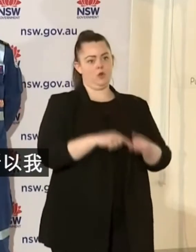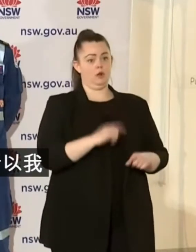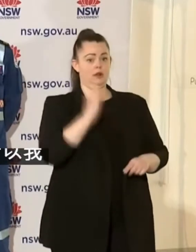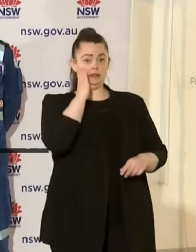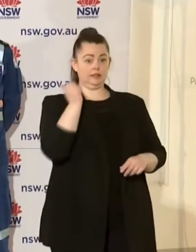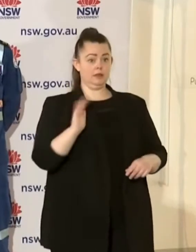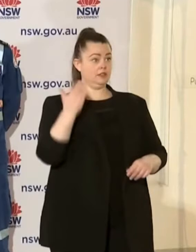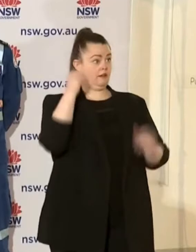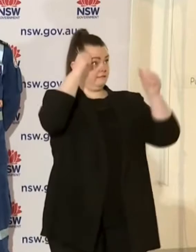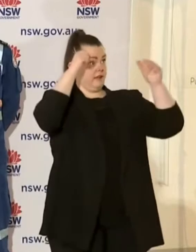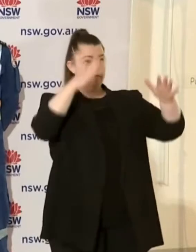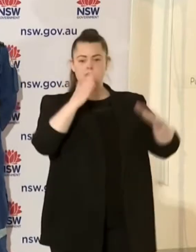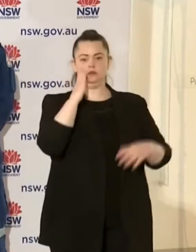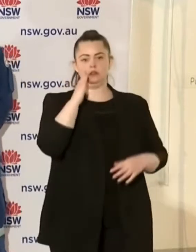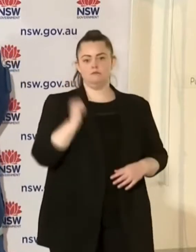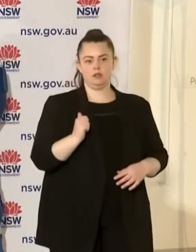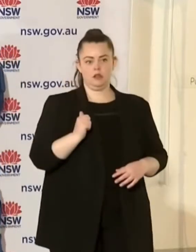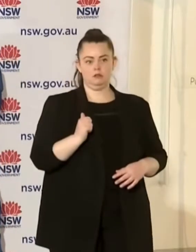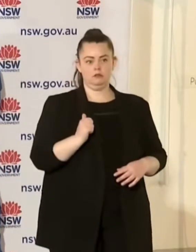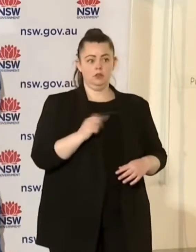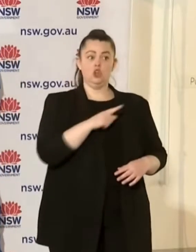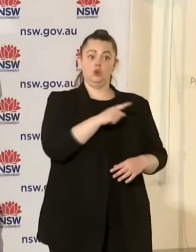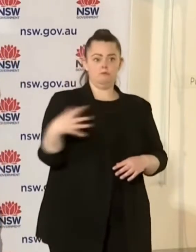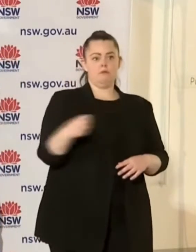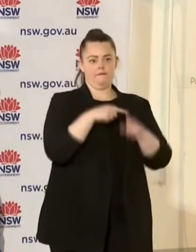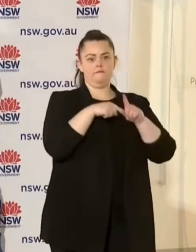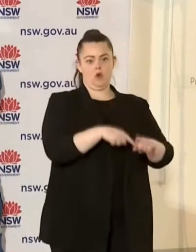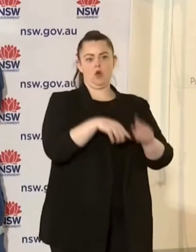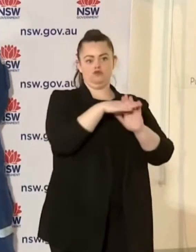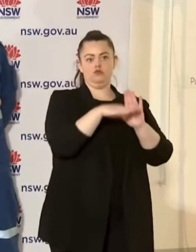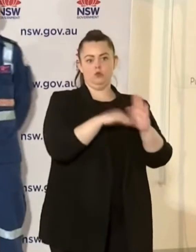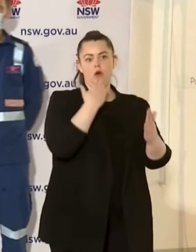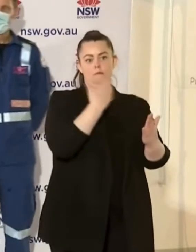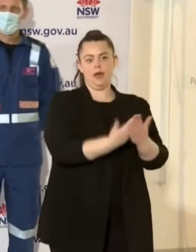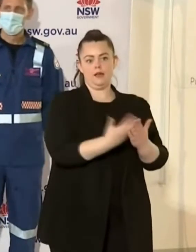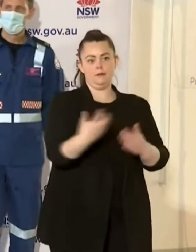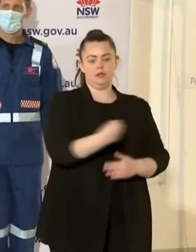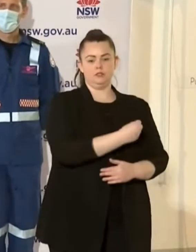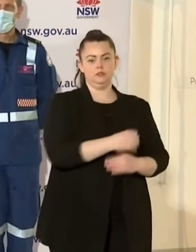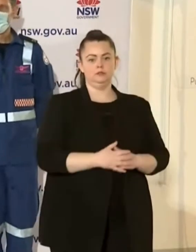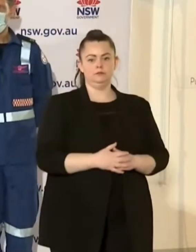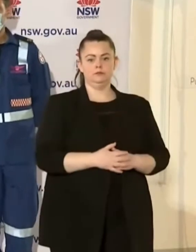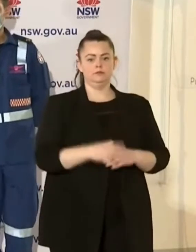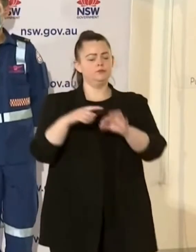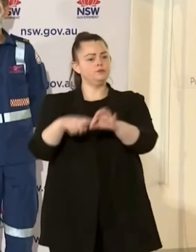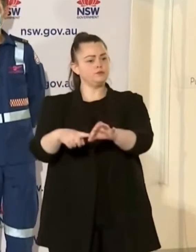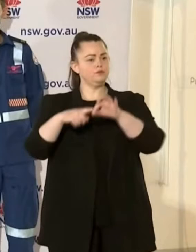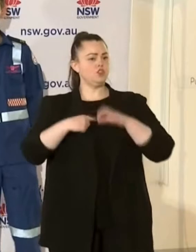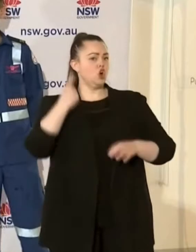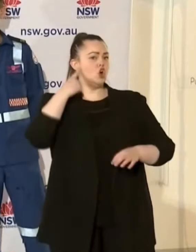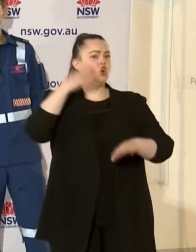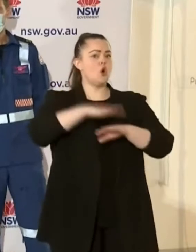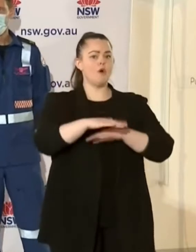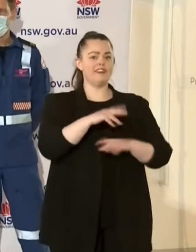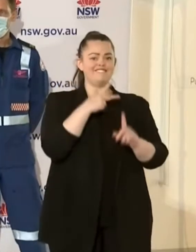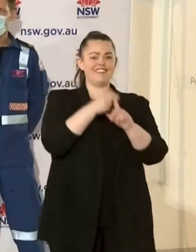that I hope that people will comply with the orders. Is there an issue with Pfizer supply at the moment, and are there concerns